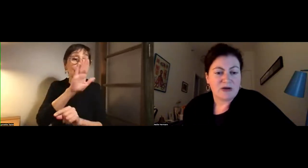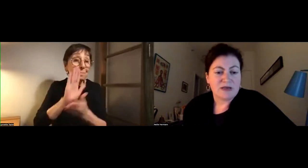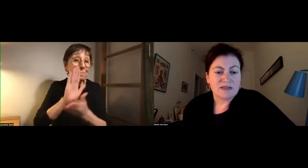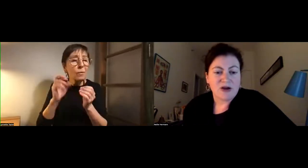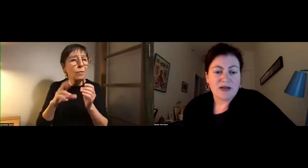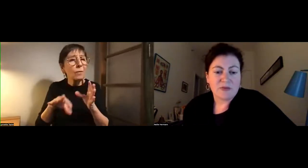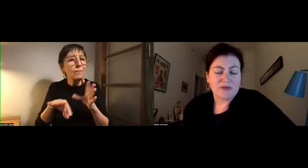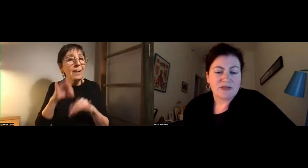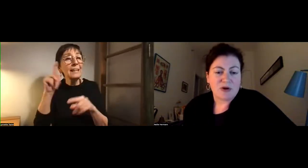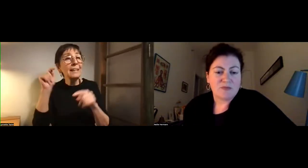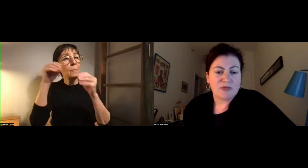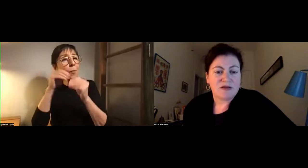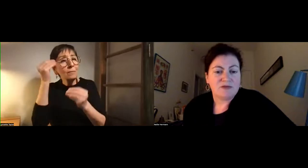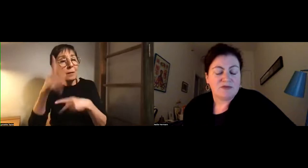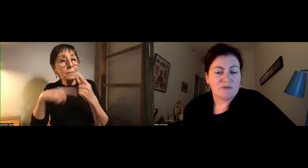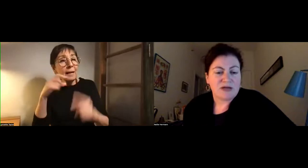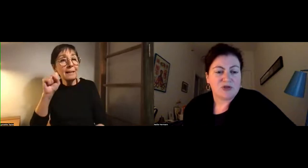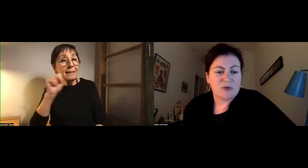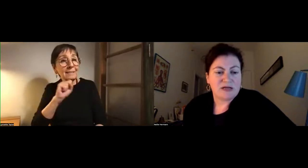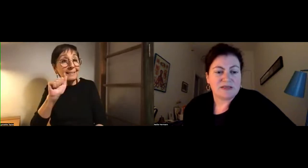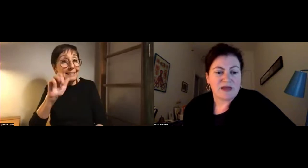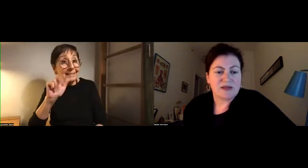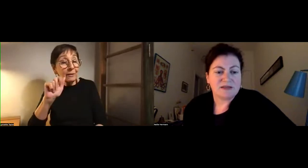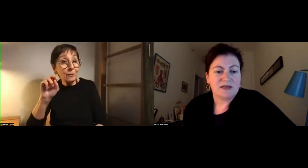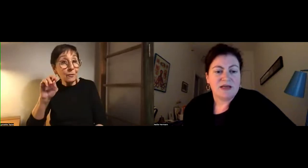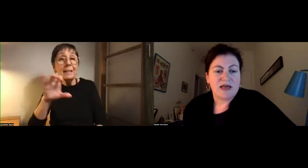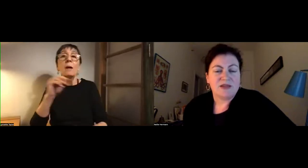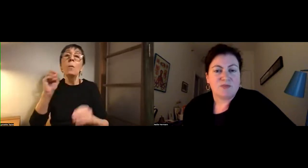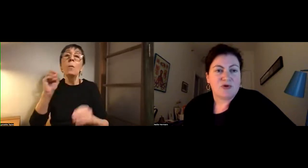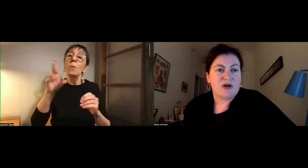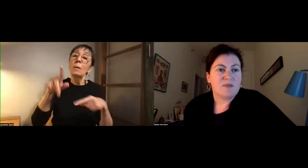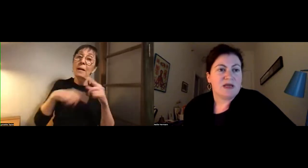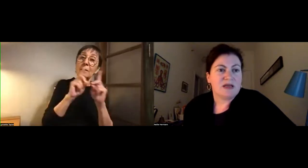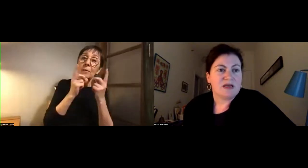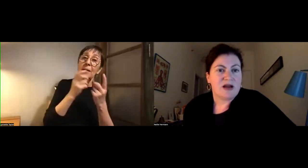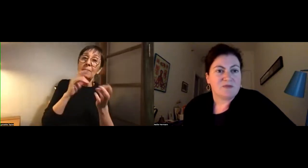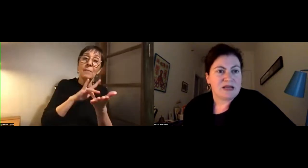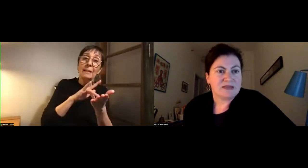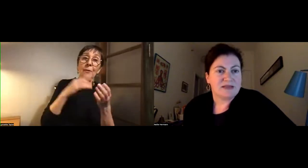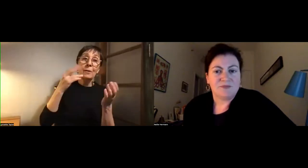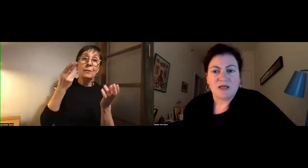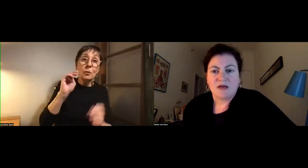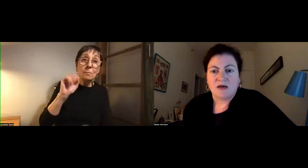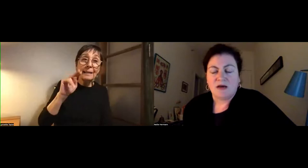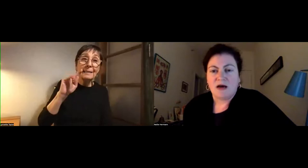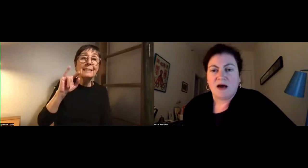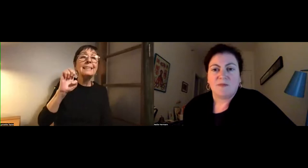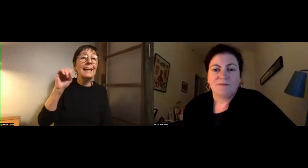about Sara and about the Department of Medical Humanities and Ethics and the program in narrative medicine.